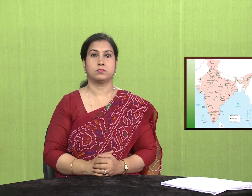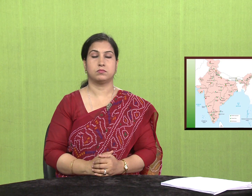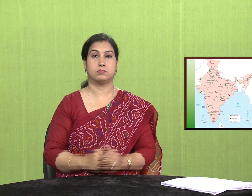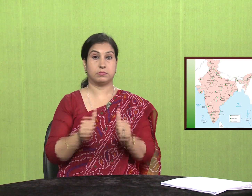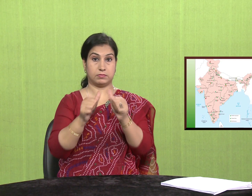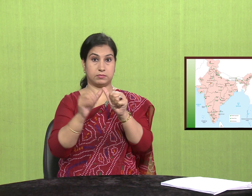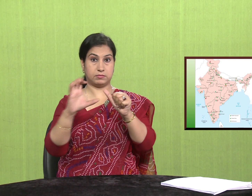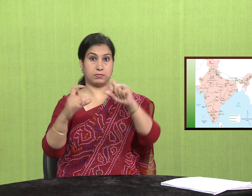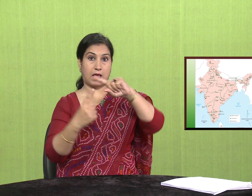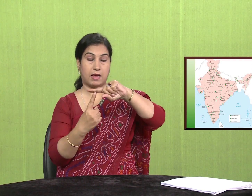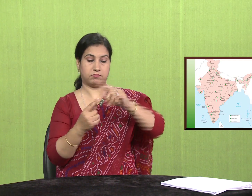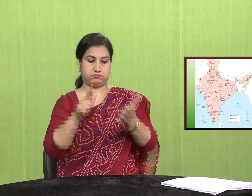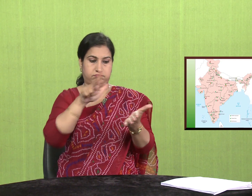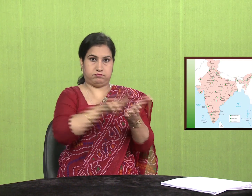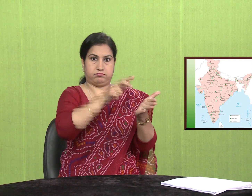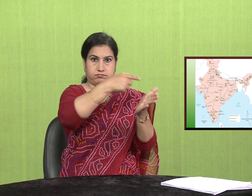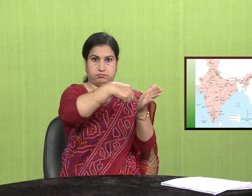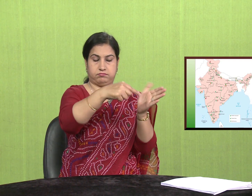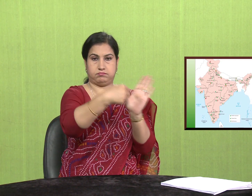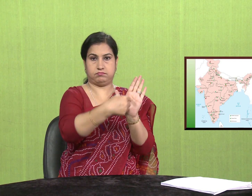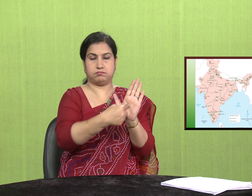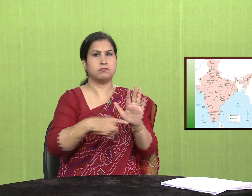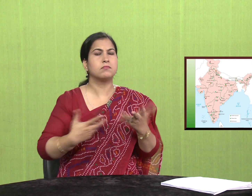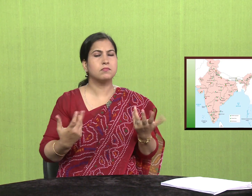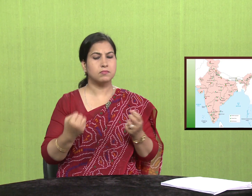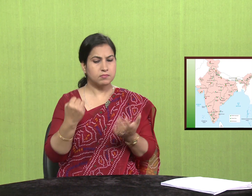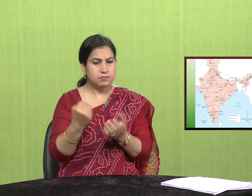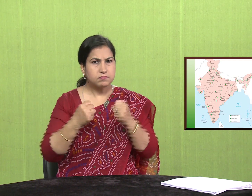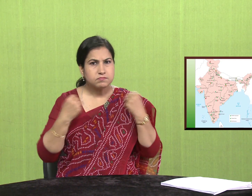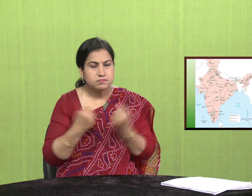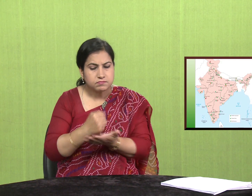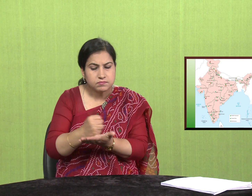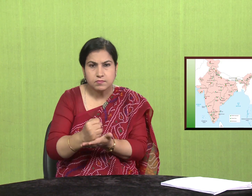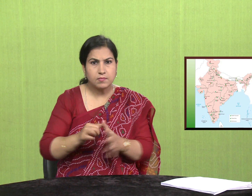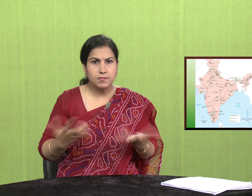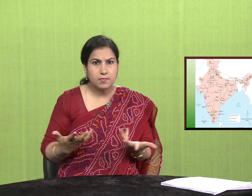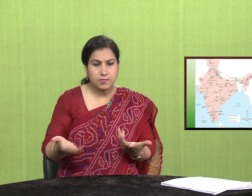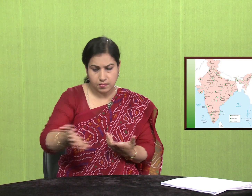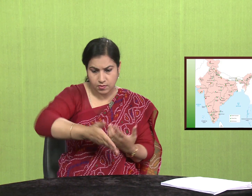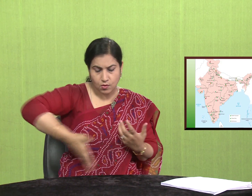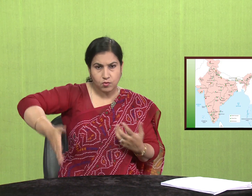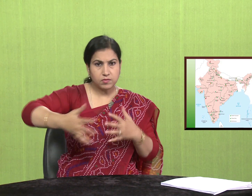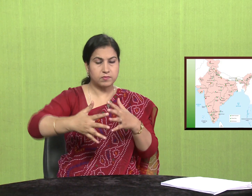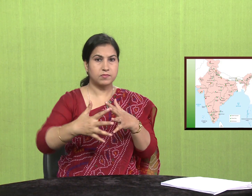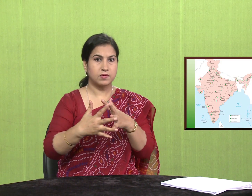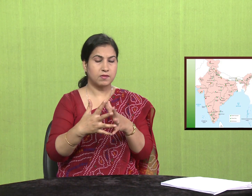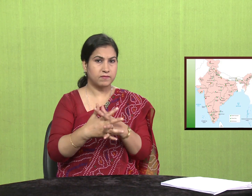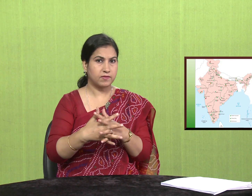Efforts are being made to protect and preserve biological diversity of